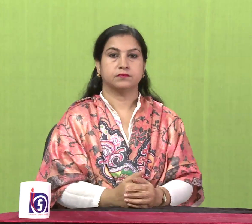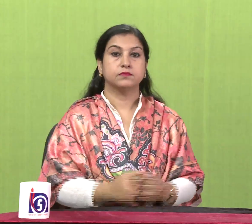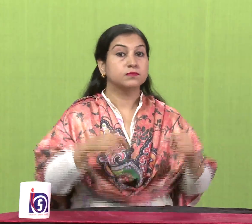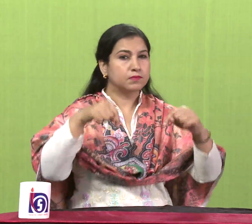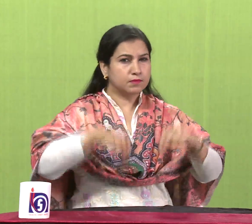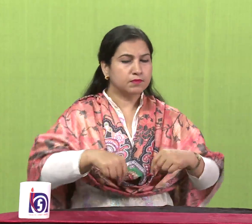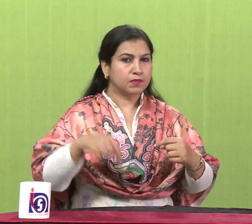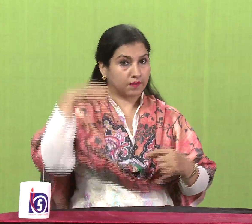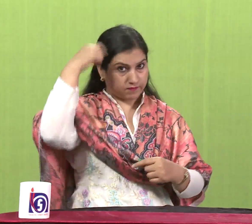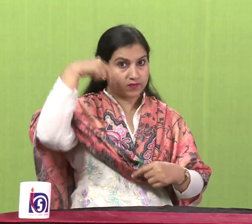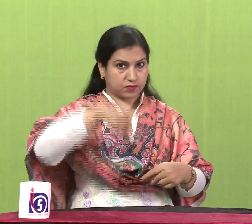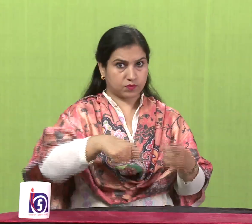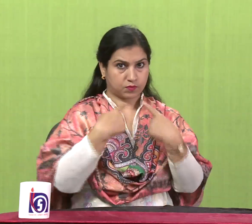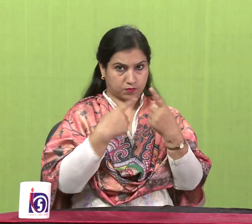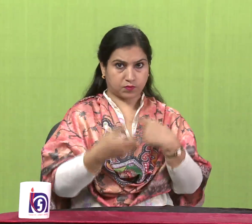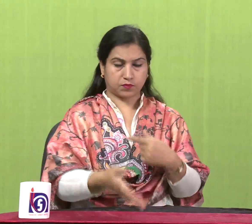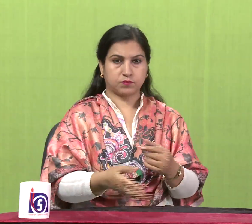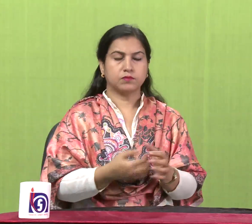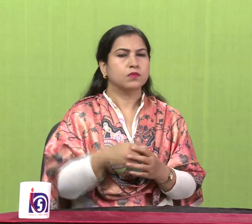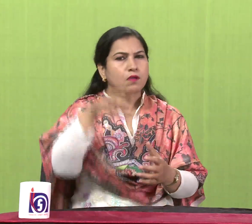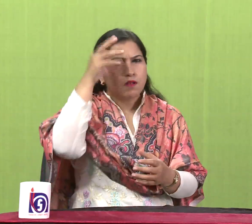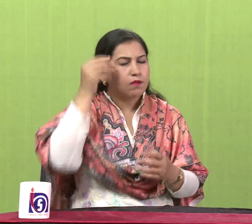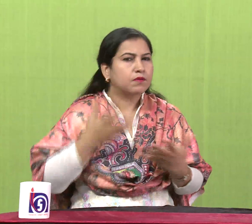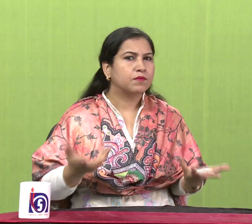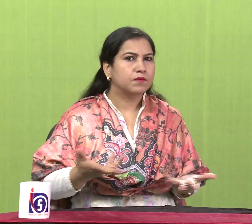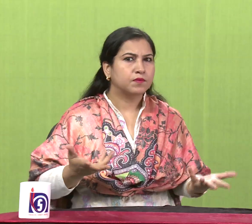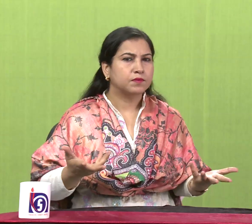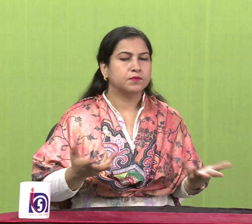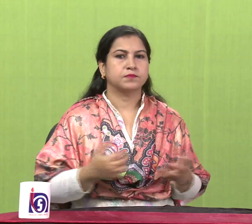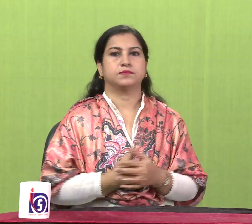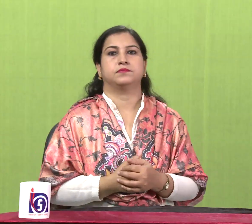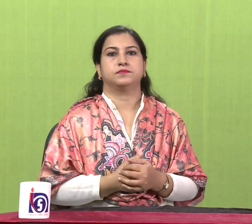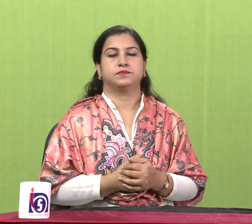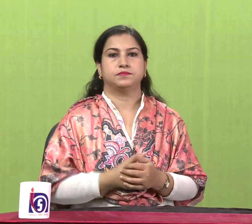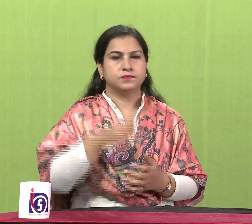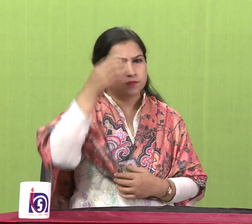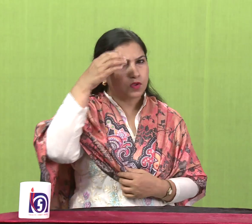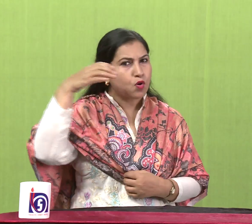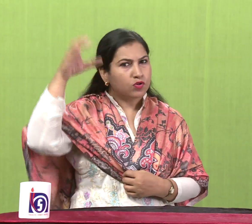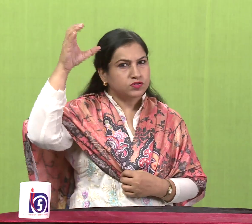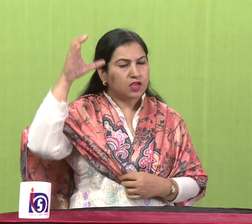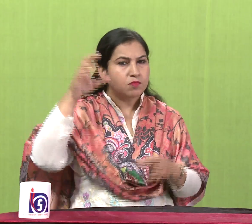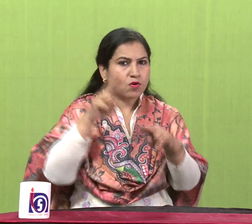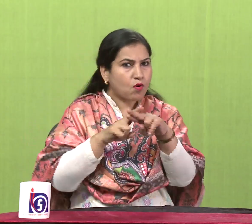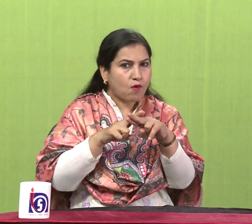In today's lesson, we will learn about the concepts of